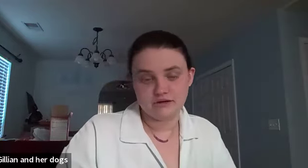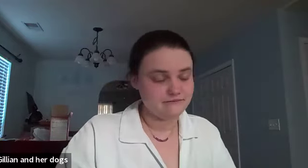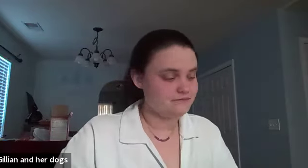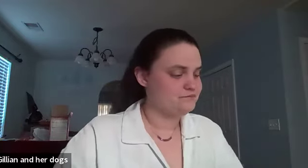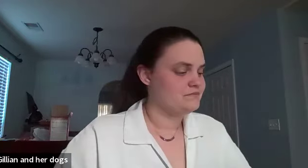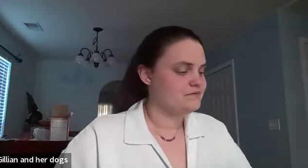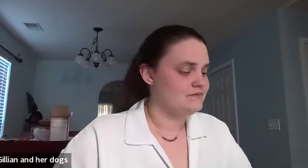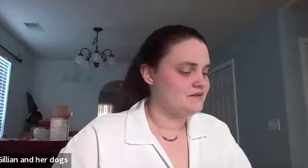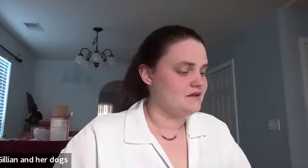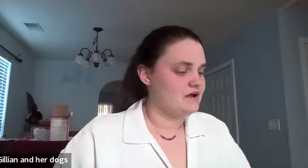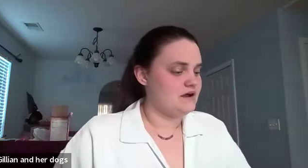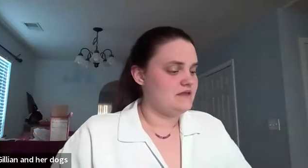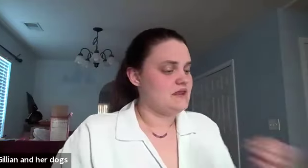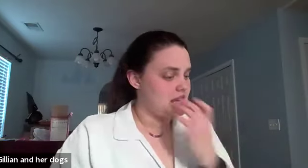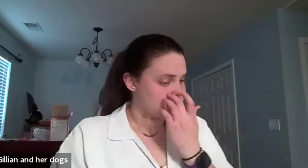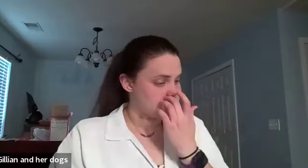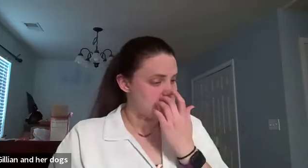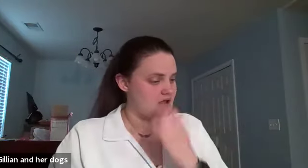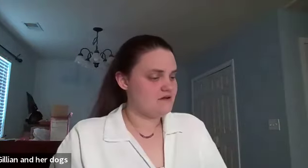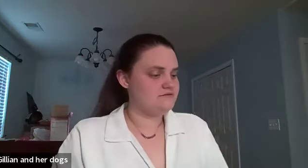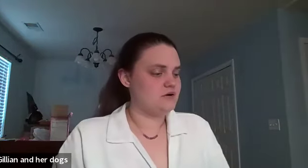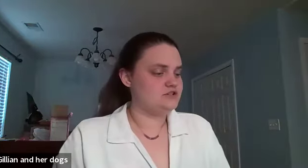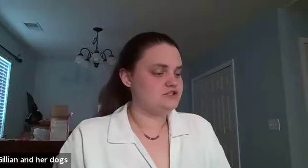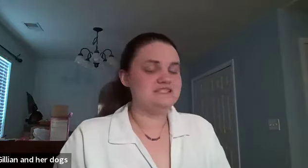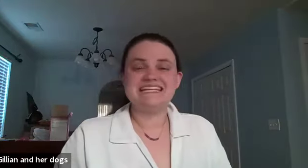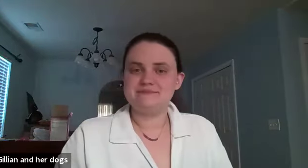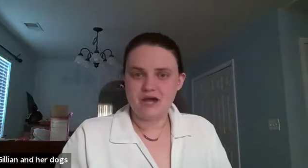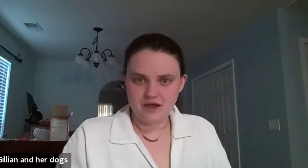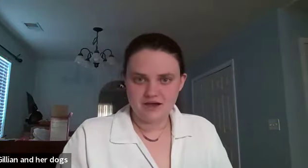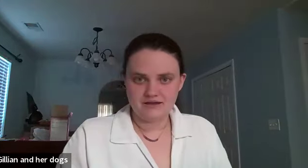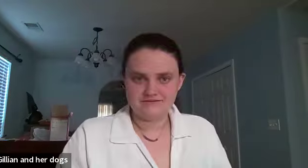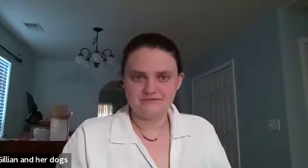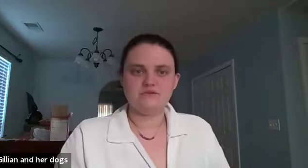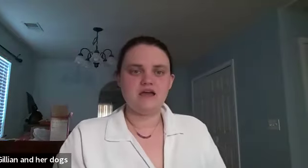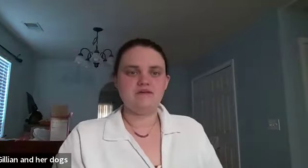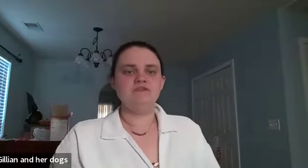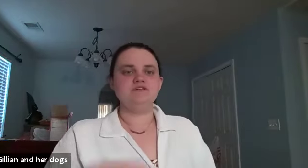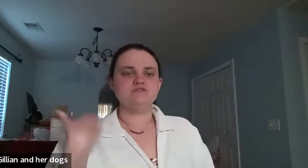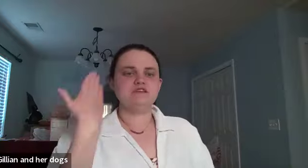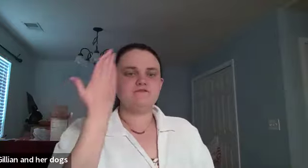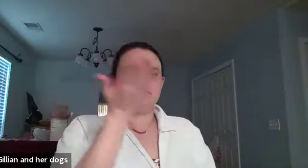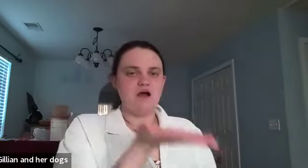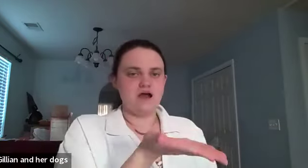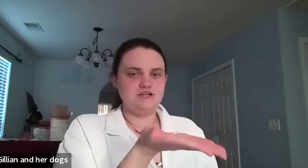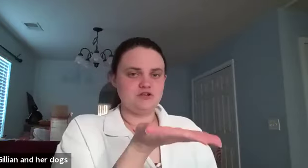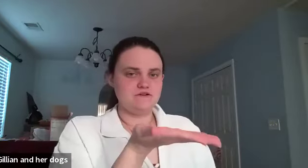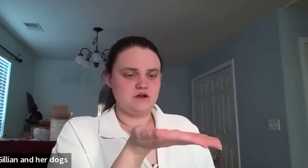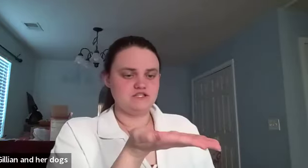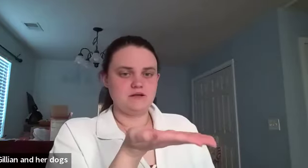it. All right. The next one we have for our desserts is pie. Okay. So the sign for pie is you're going to have your non-dominant